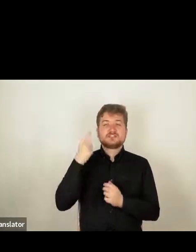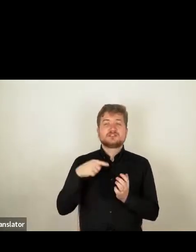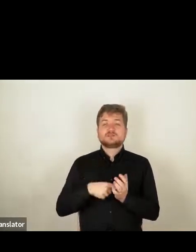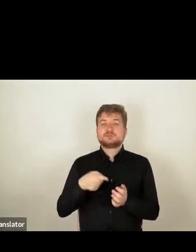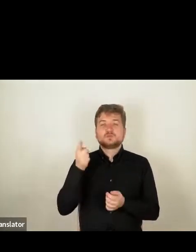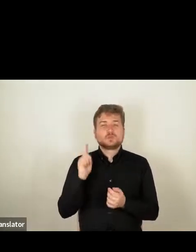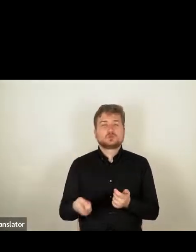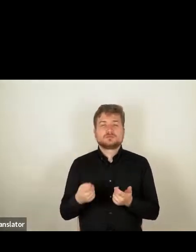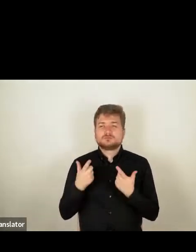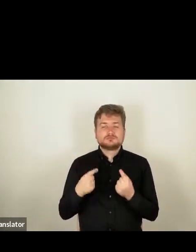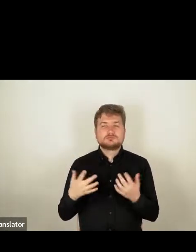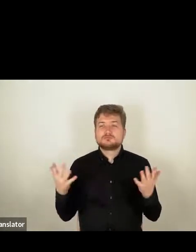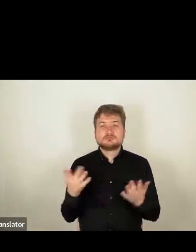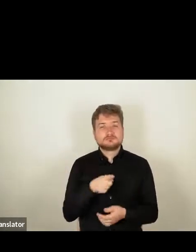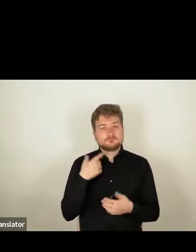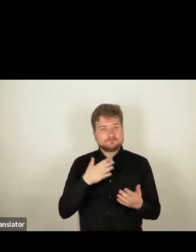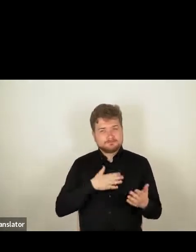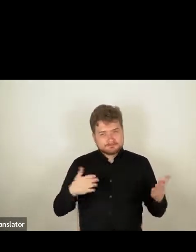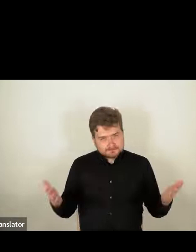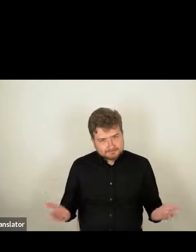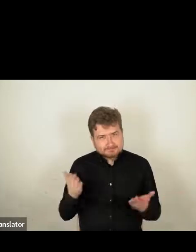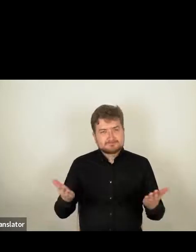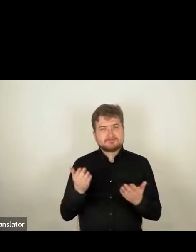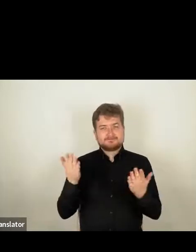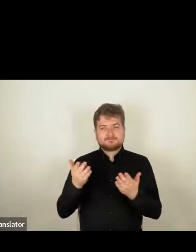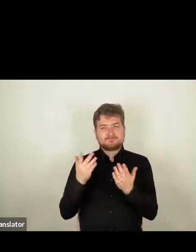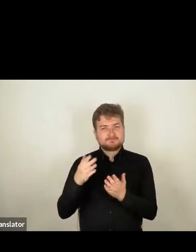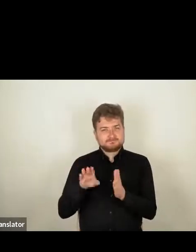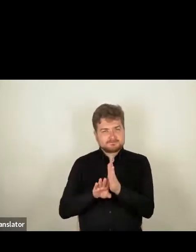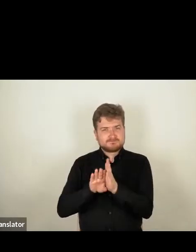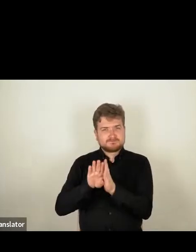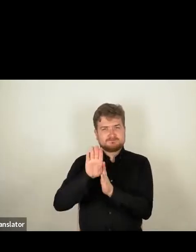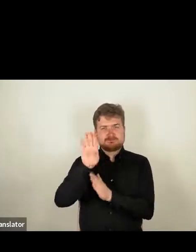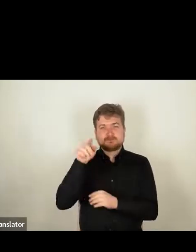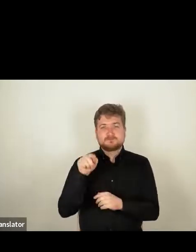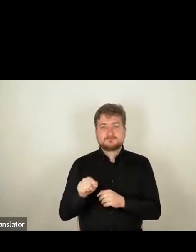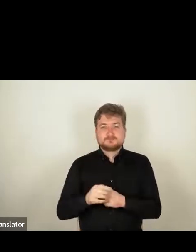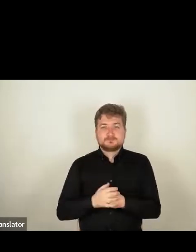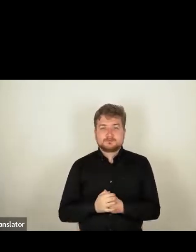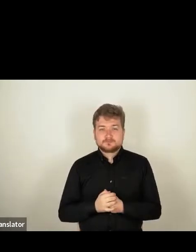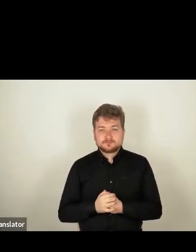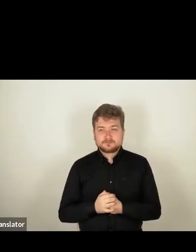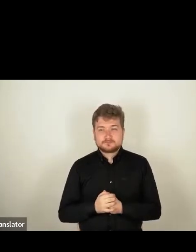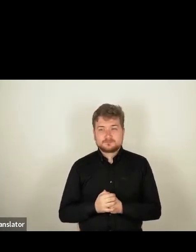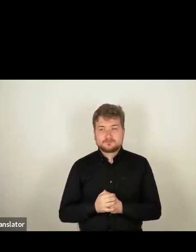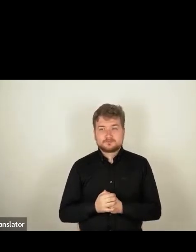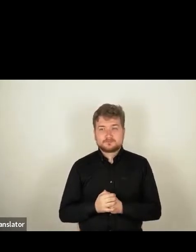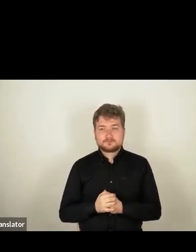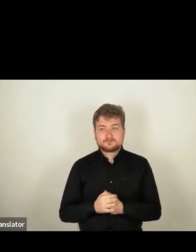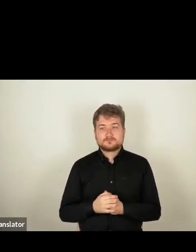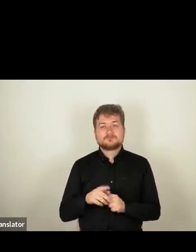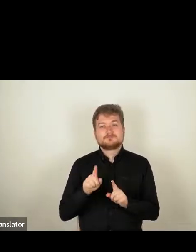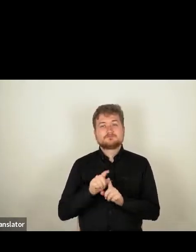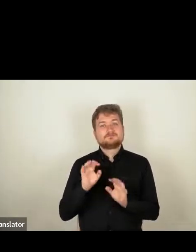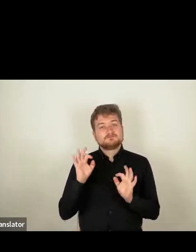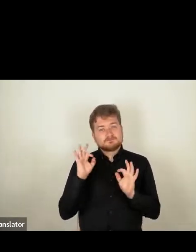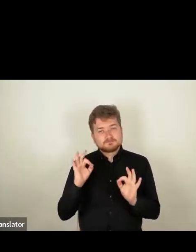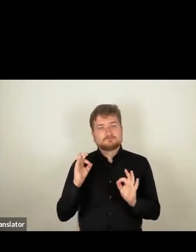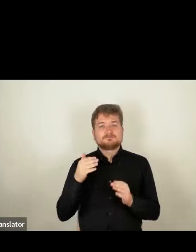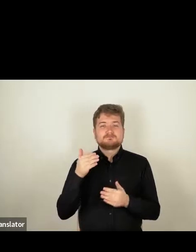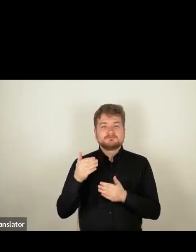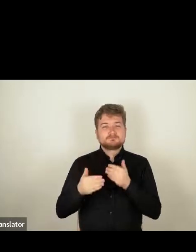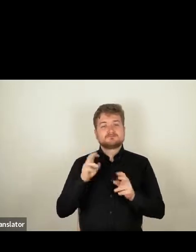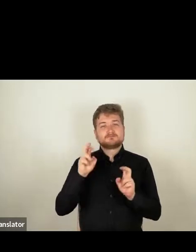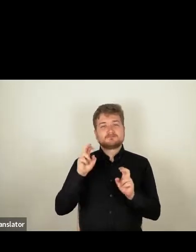agenda forward for gender-sensitive parliaments is going to have to be political will. And it starts at the top. It must start with the